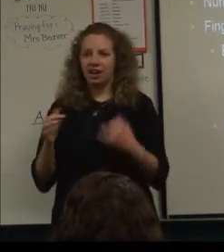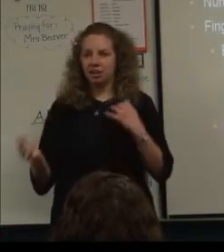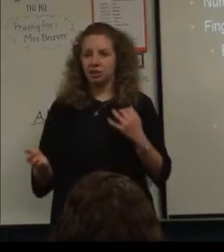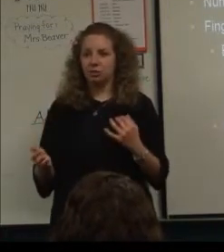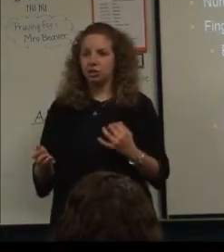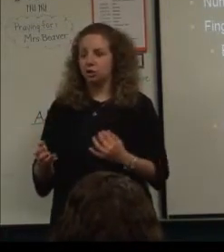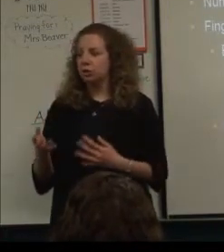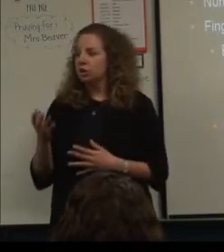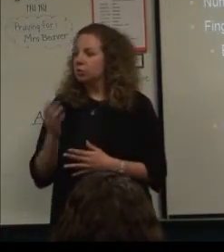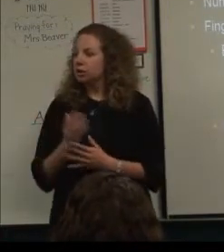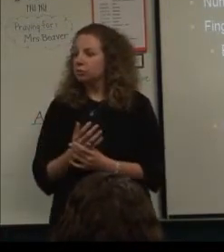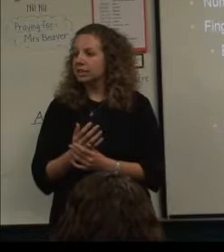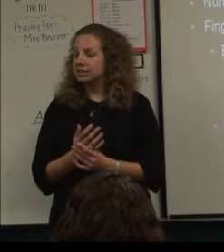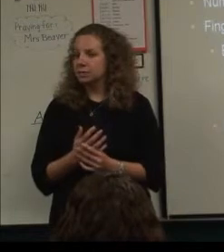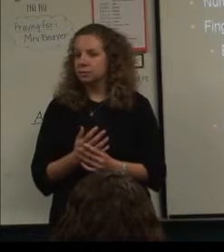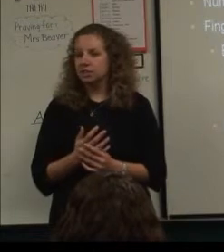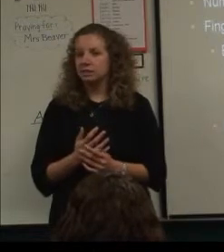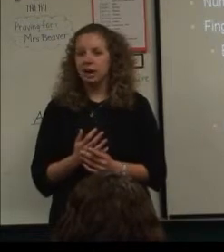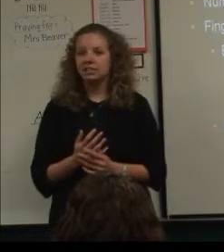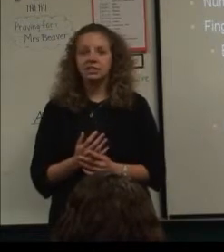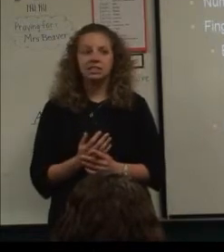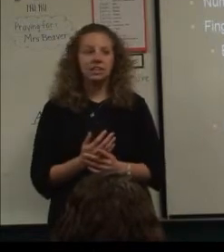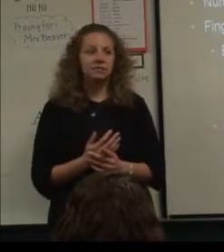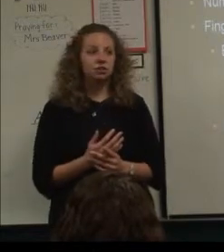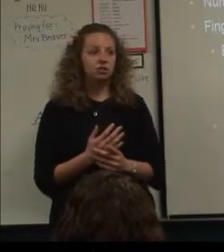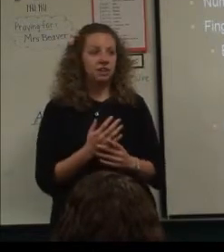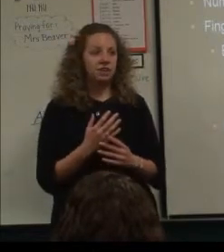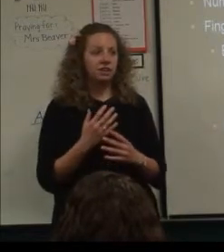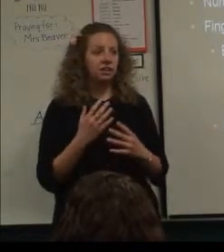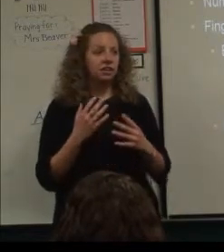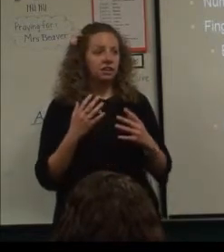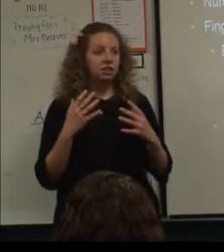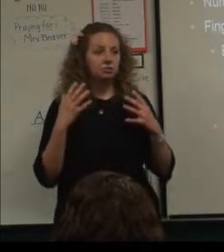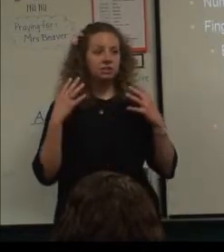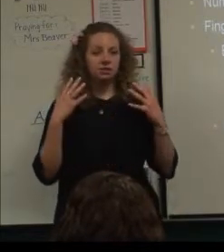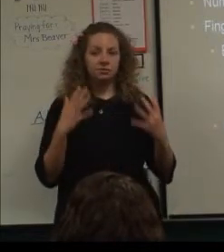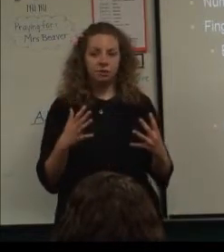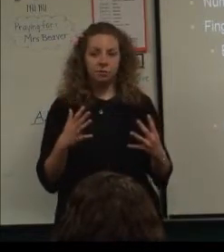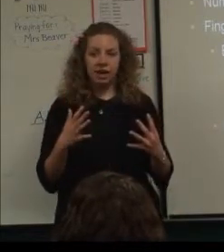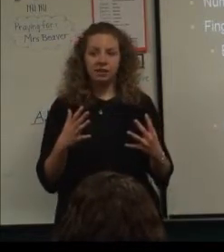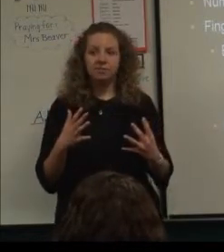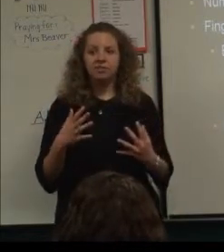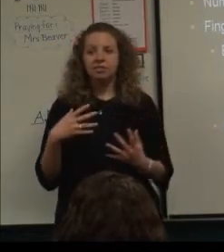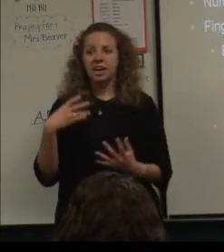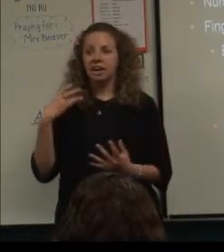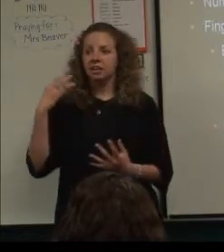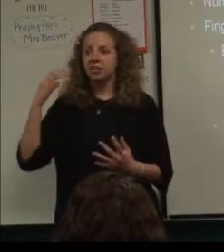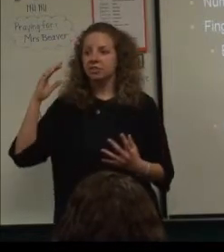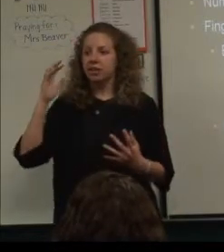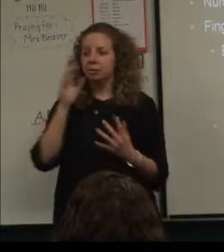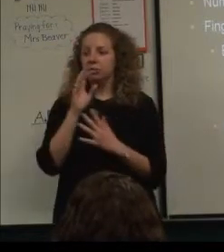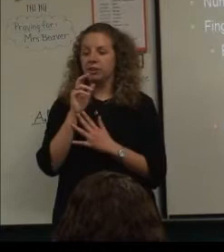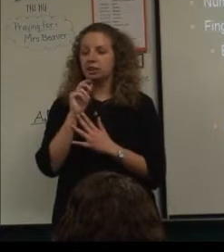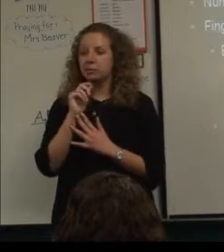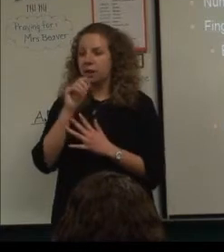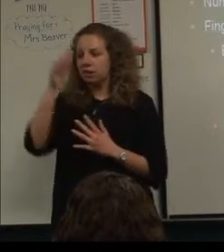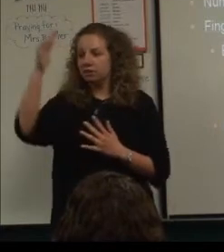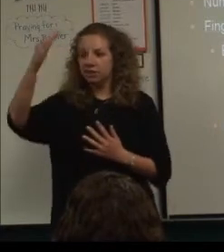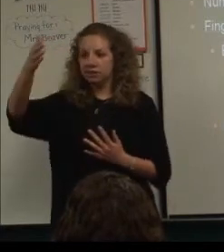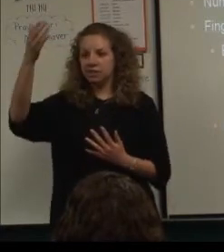get slower. So one of the ways that people say to practice is like if you're driving, down the freeway, then they will fingerspell the different